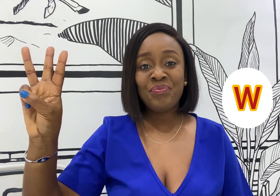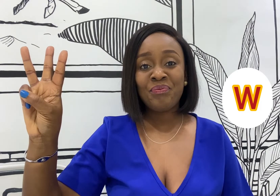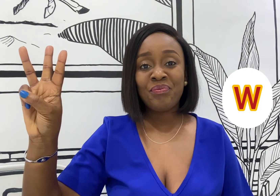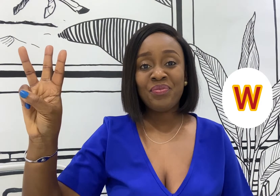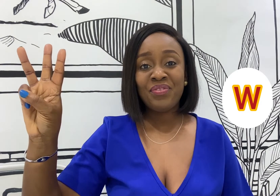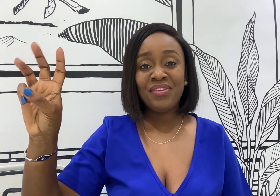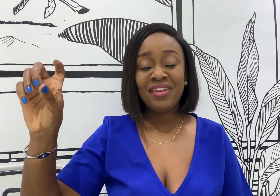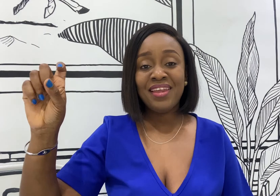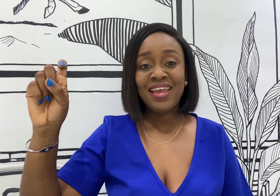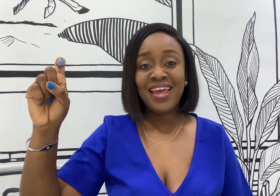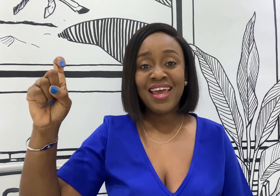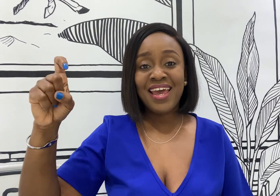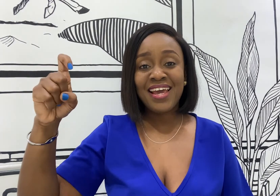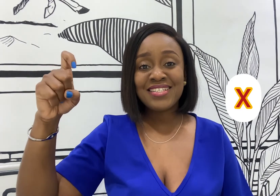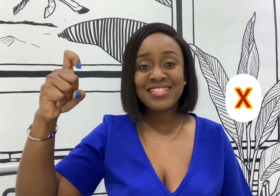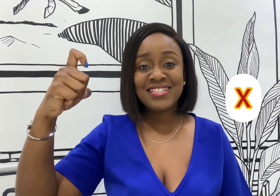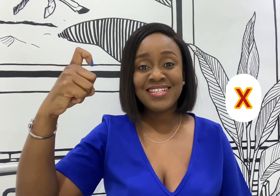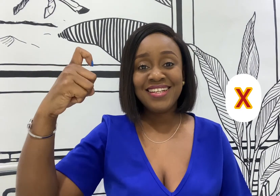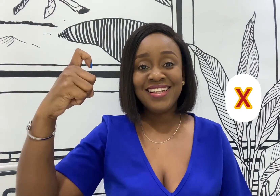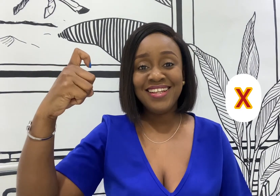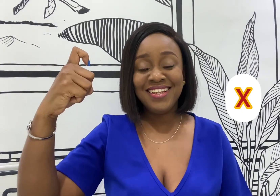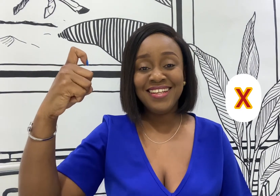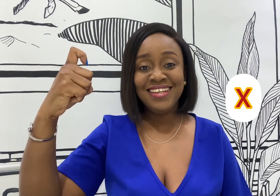W, X,